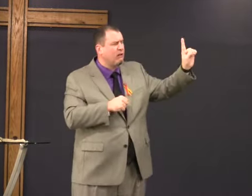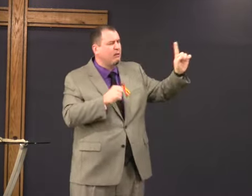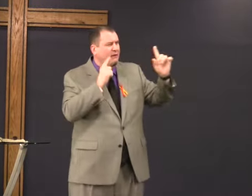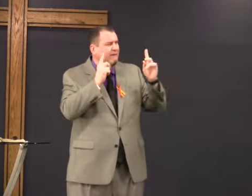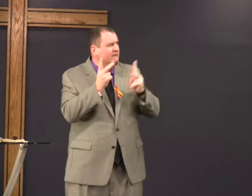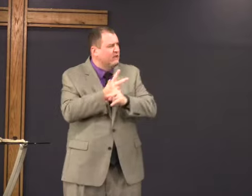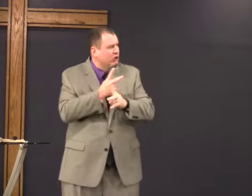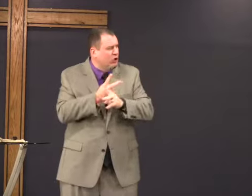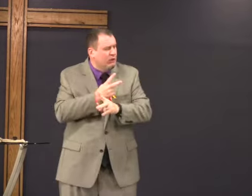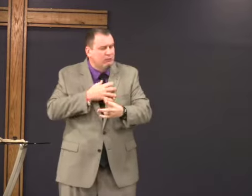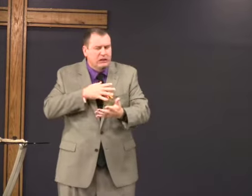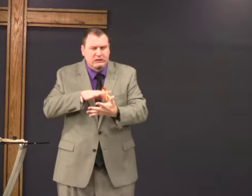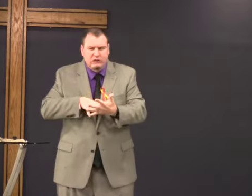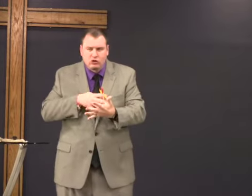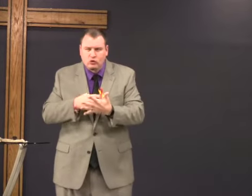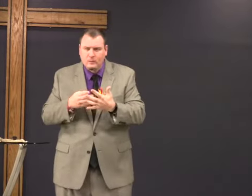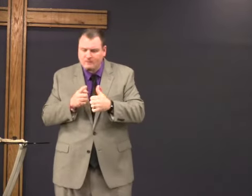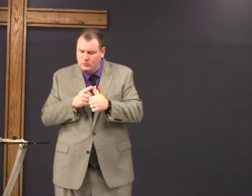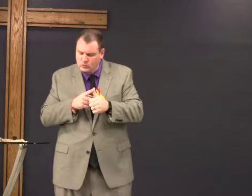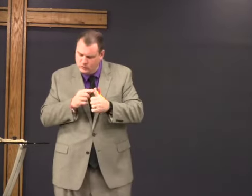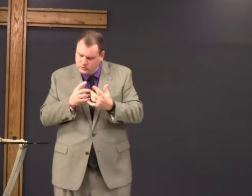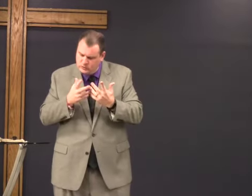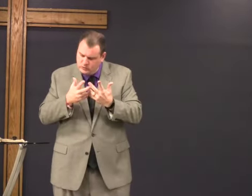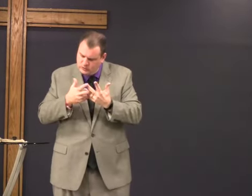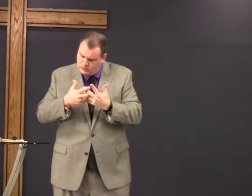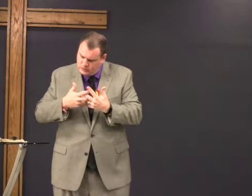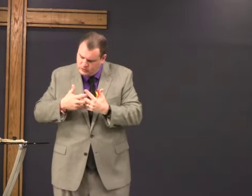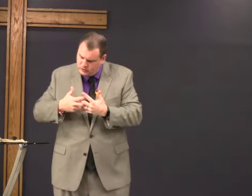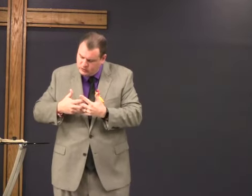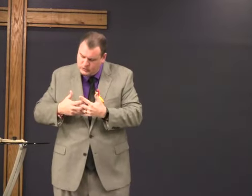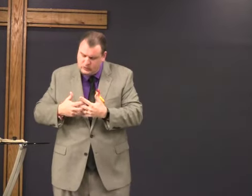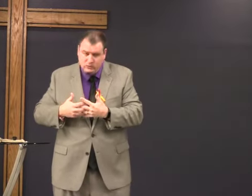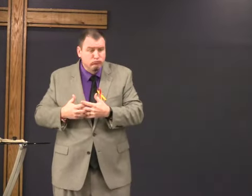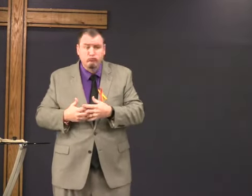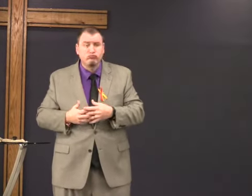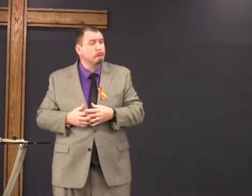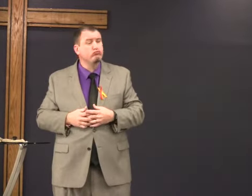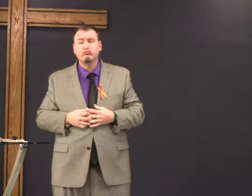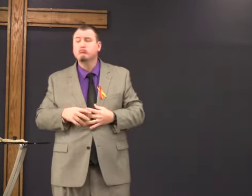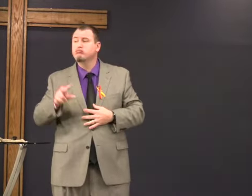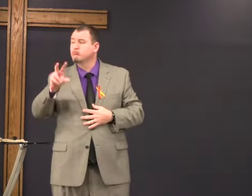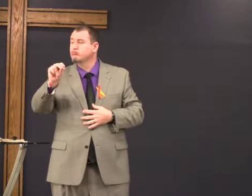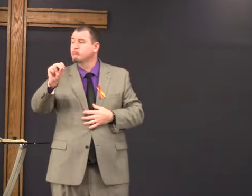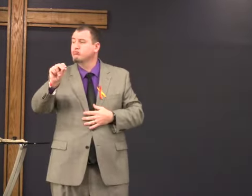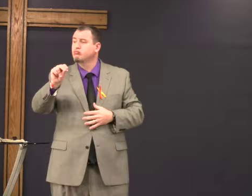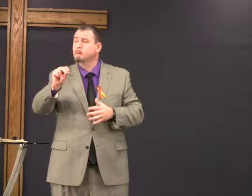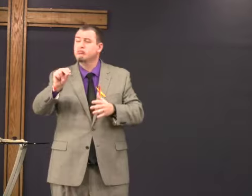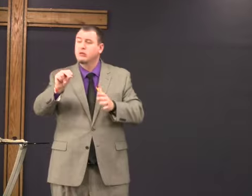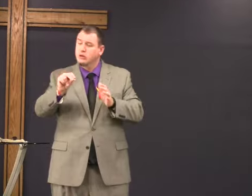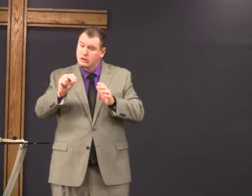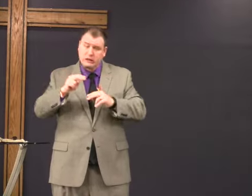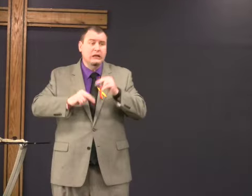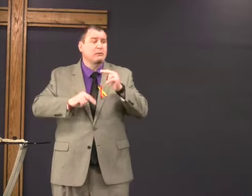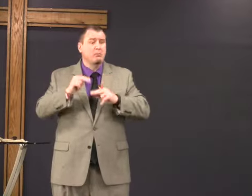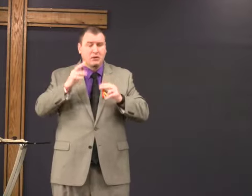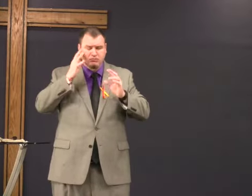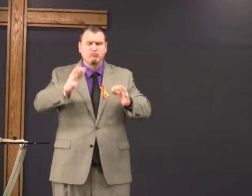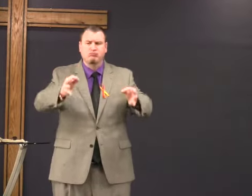change my schedule around a little bit, and let's hold off on this. Let me put it, add it to my calendar and work it out on